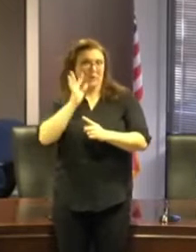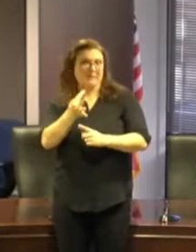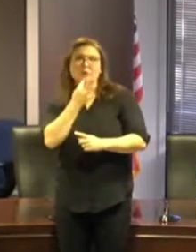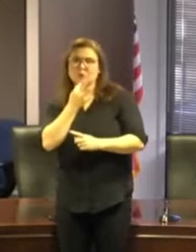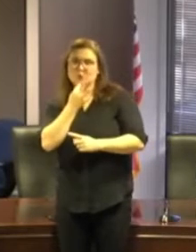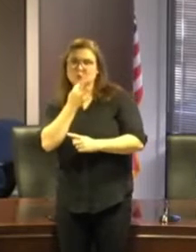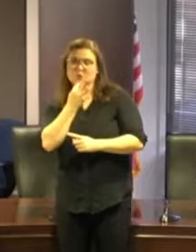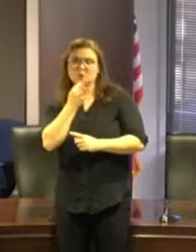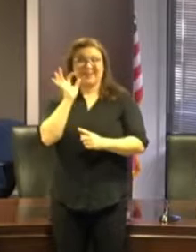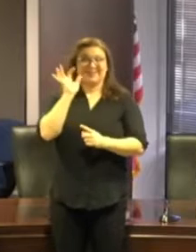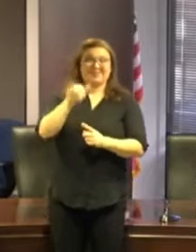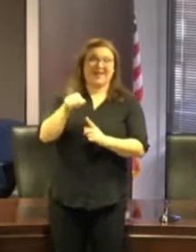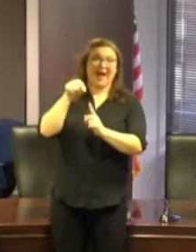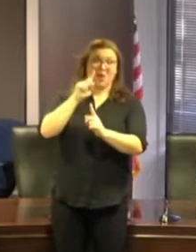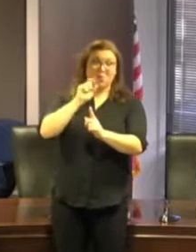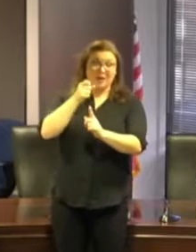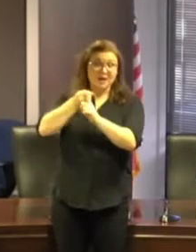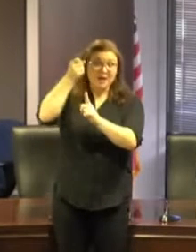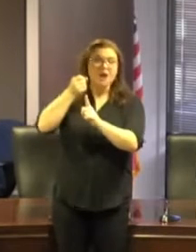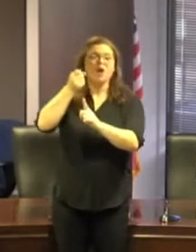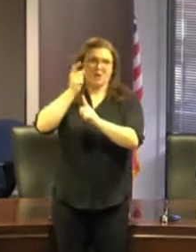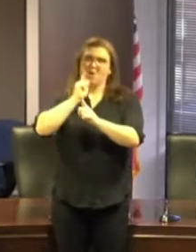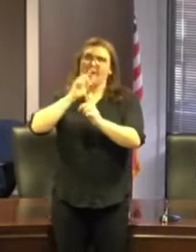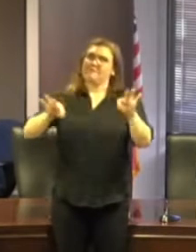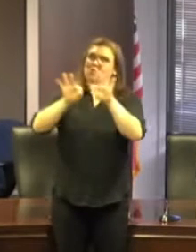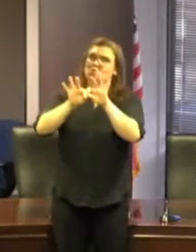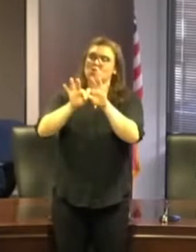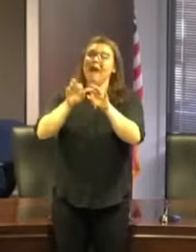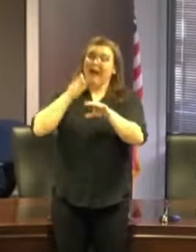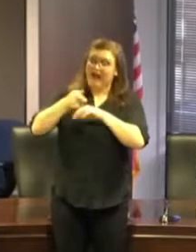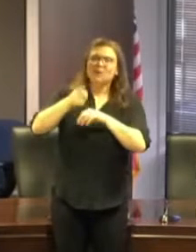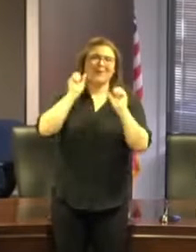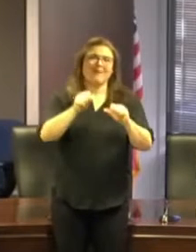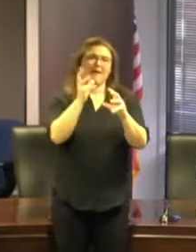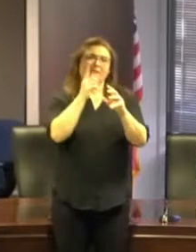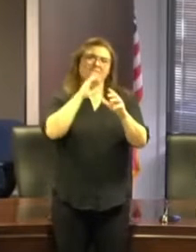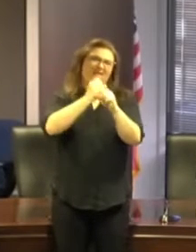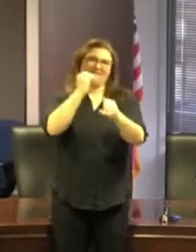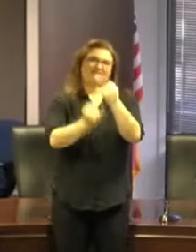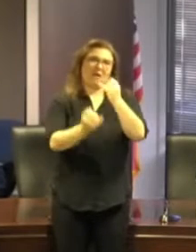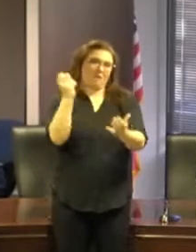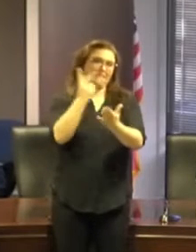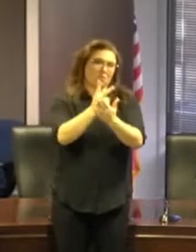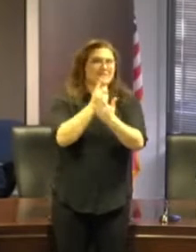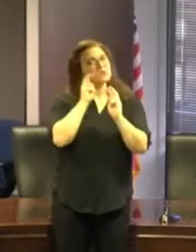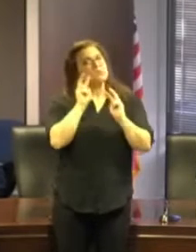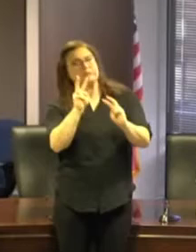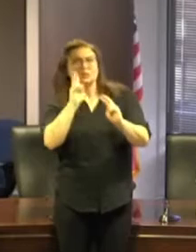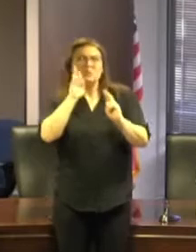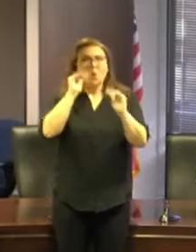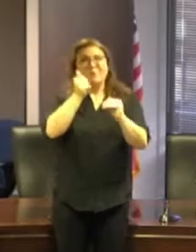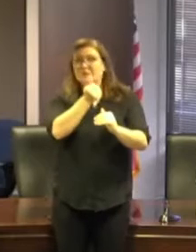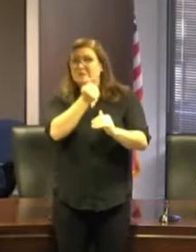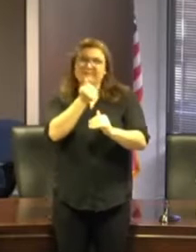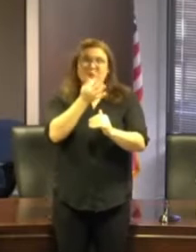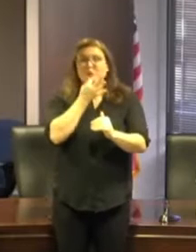that will move us towards ultimate approval, which we're hoping will be coming in the next several weeks. So